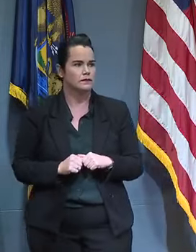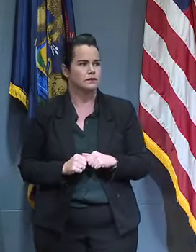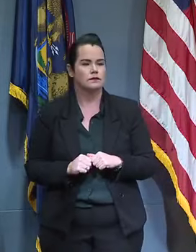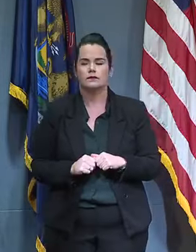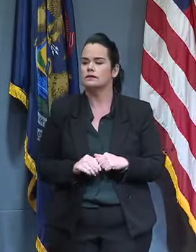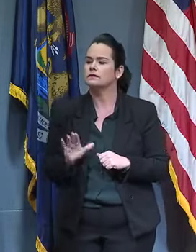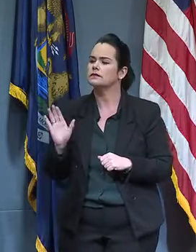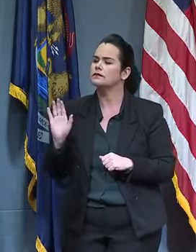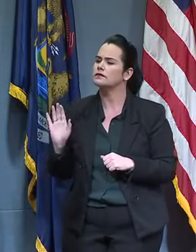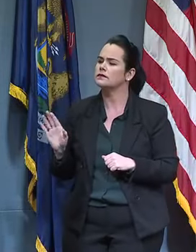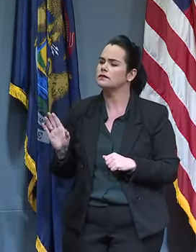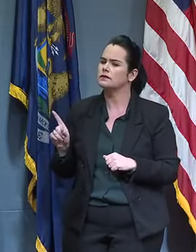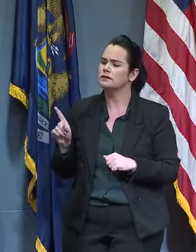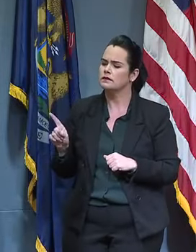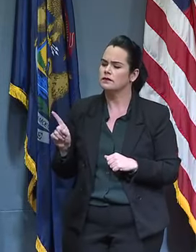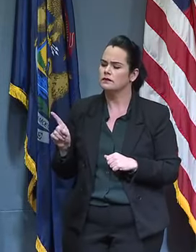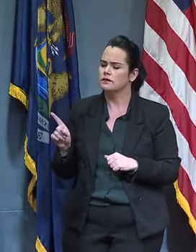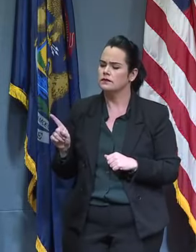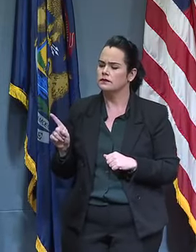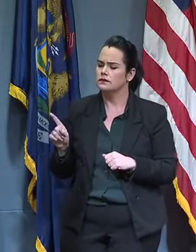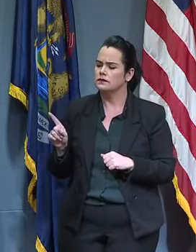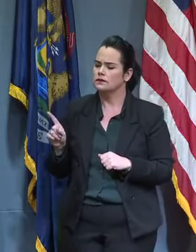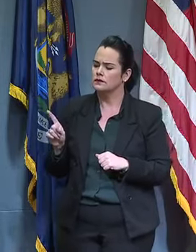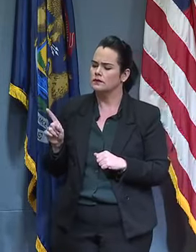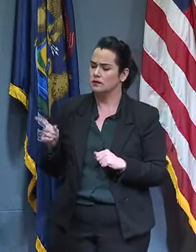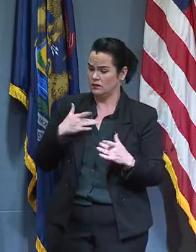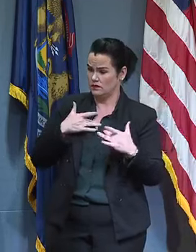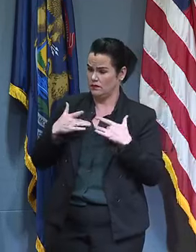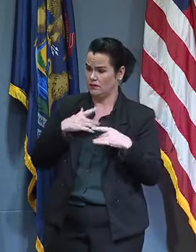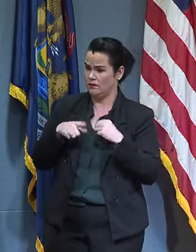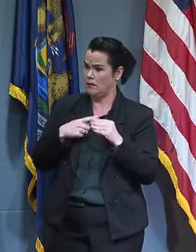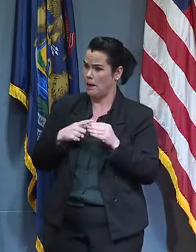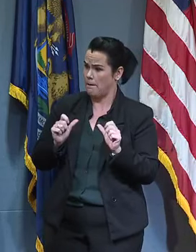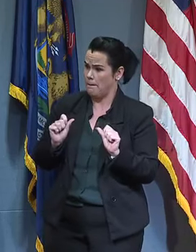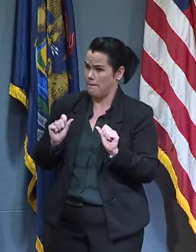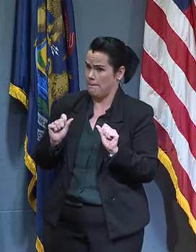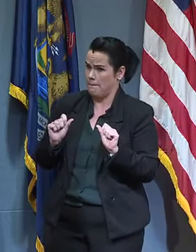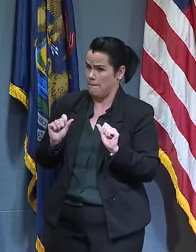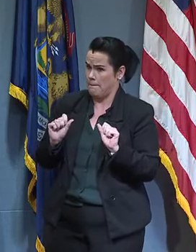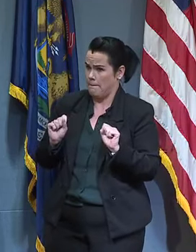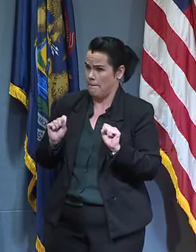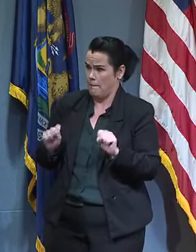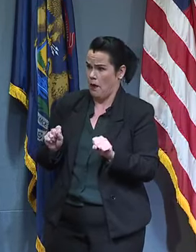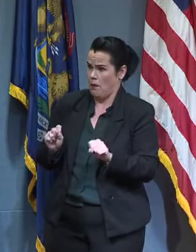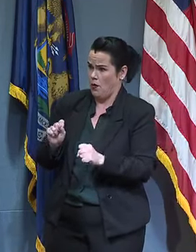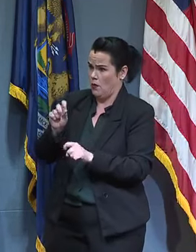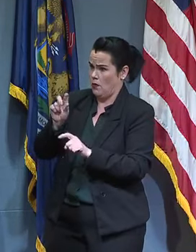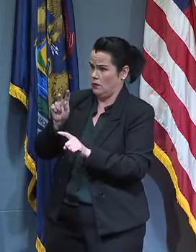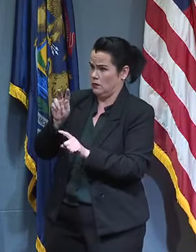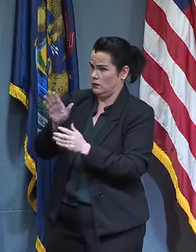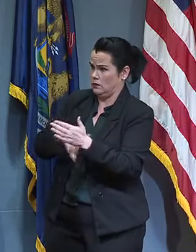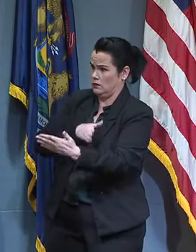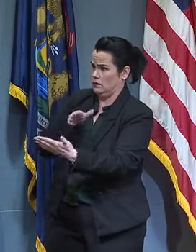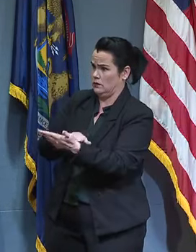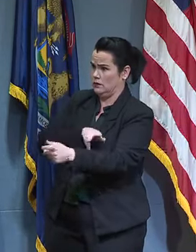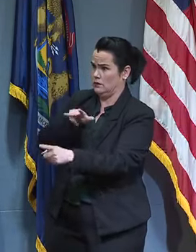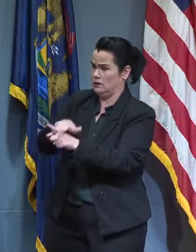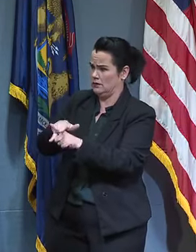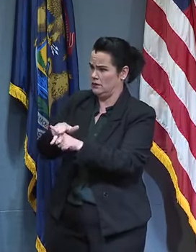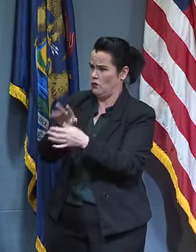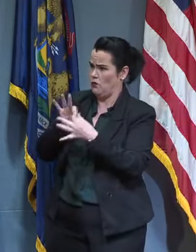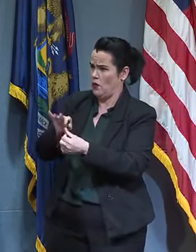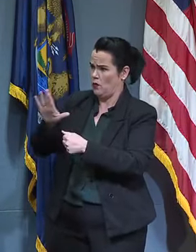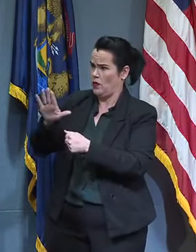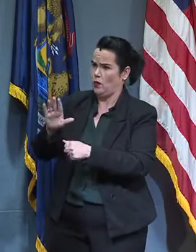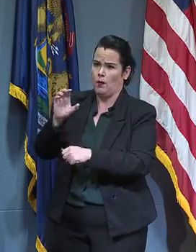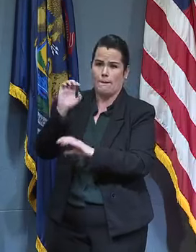Governor Whitmer, are you worried at all about potential lawsuits over your emergency powers? And then what do